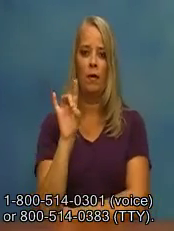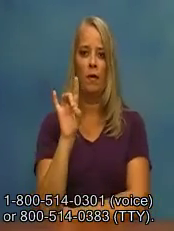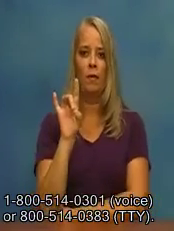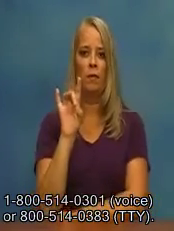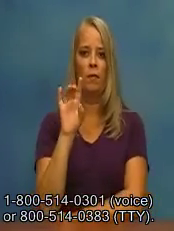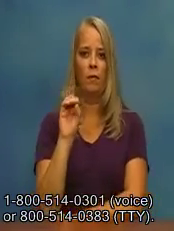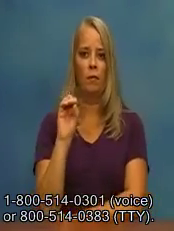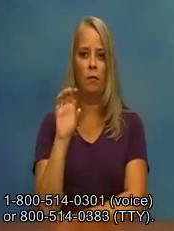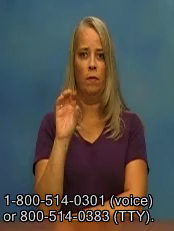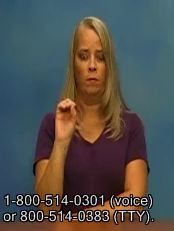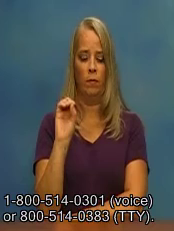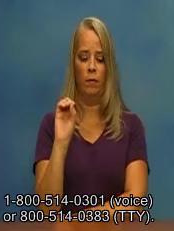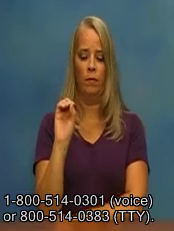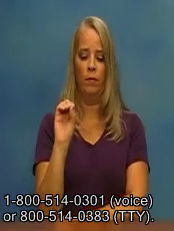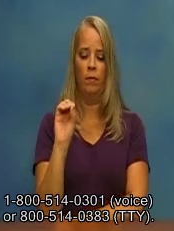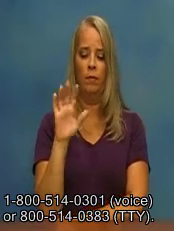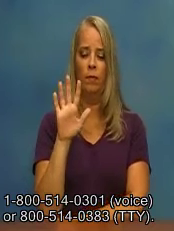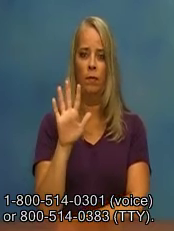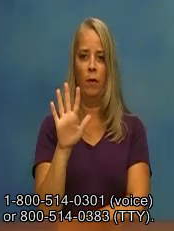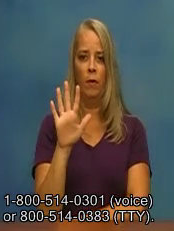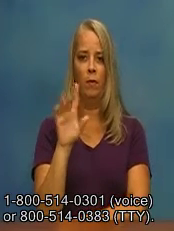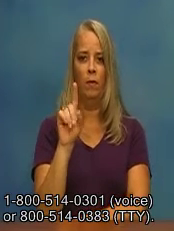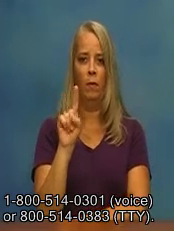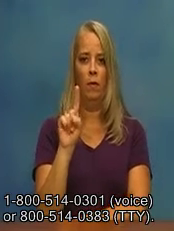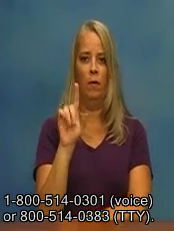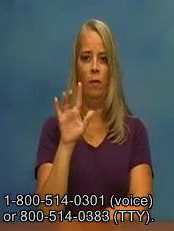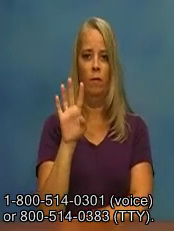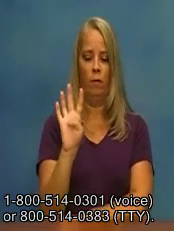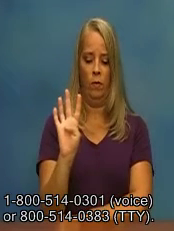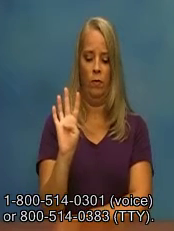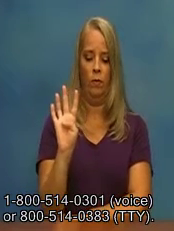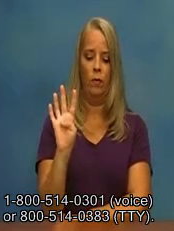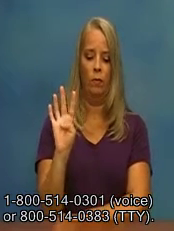-0383 for TTY.